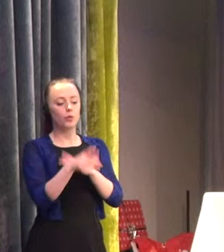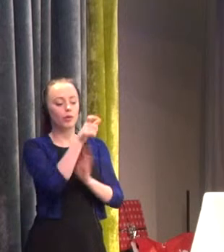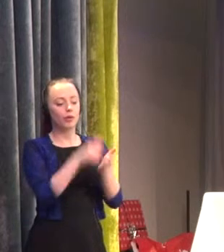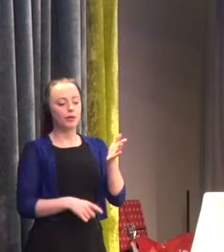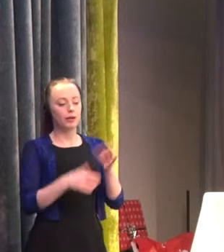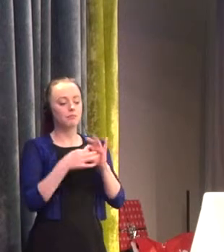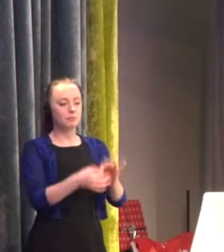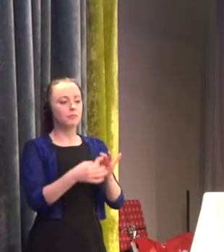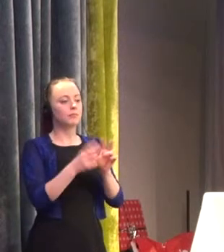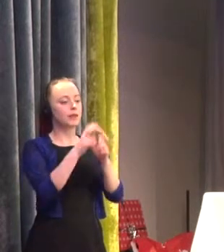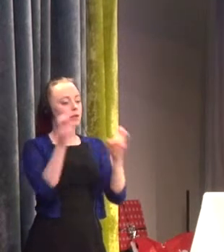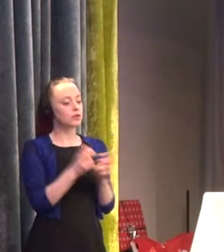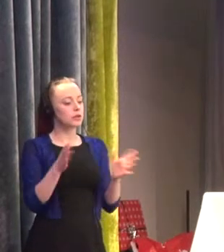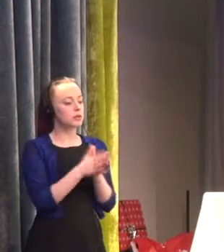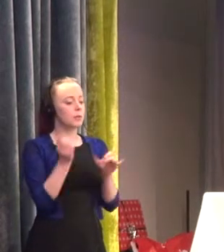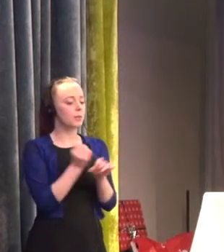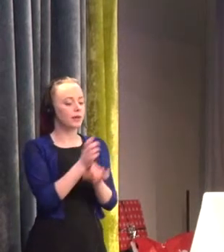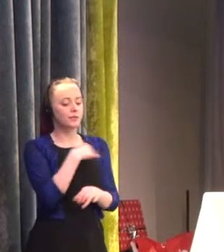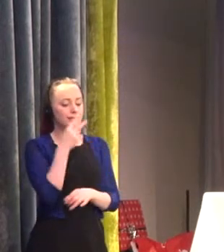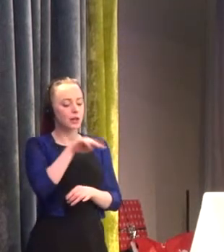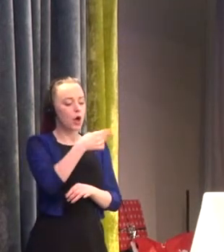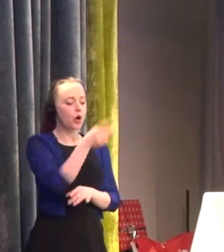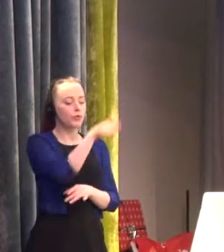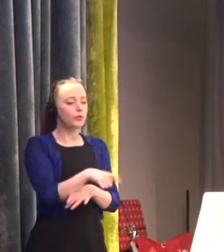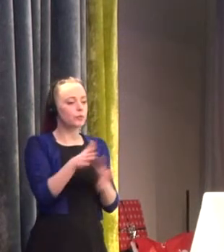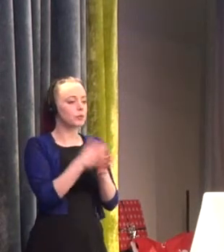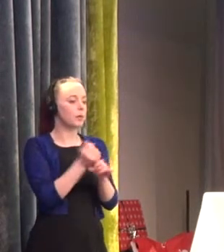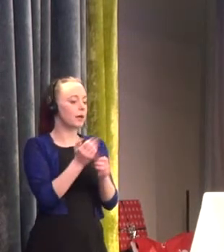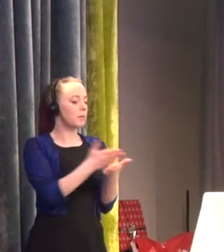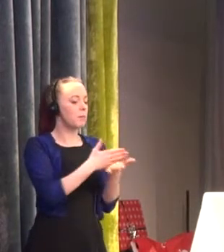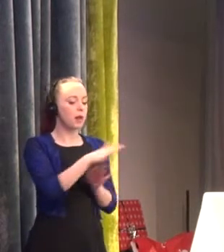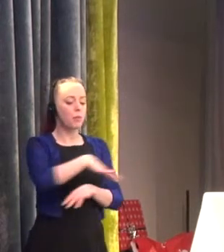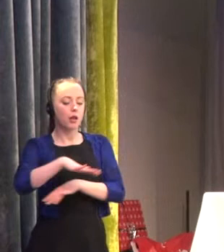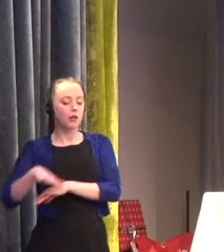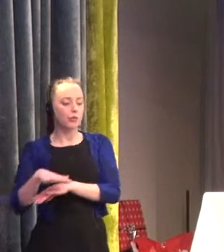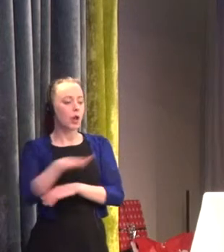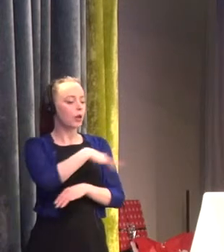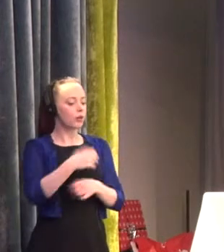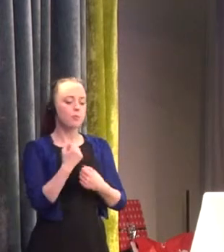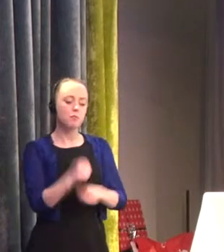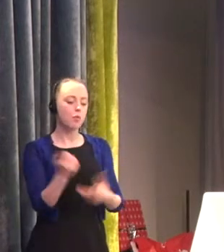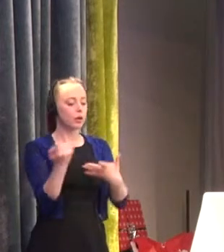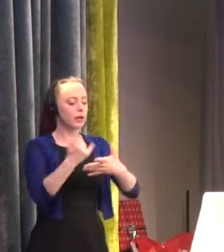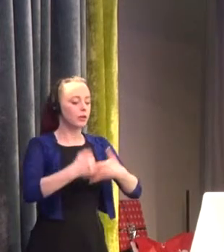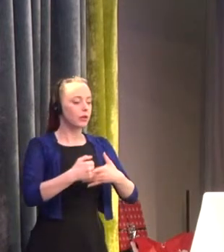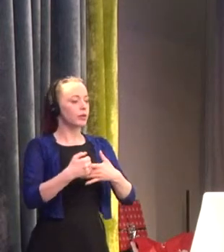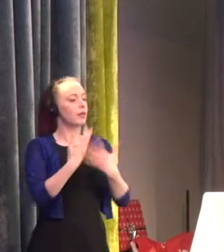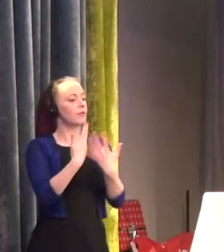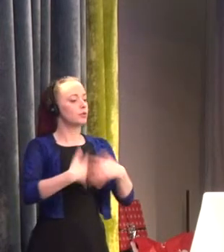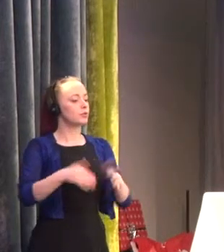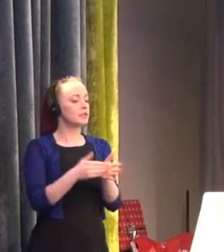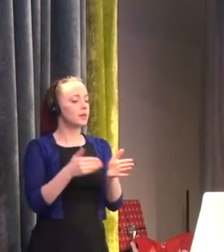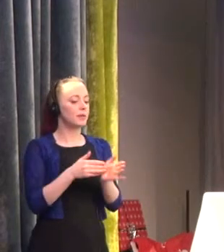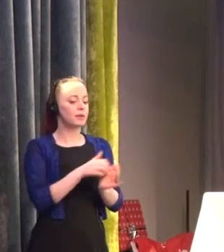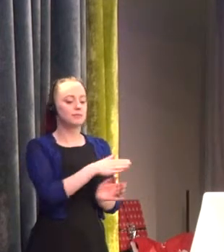to include people with disabilities in all their programming. We must have inclusive development. So these billions of dollars a year that are spent for all the